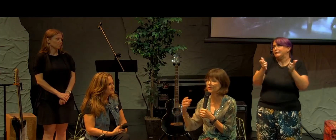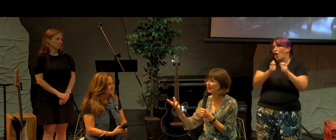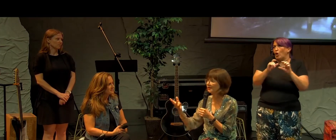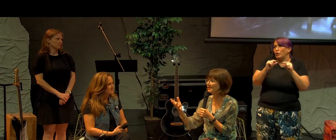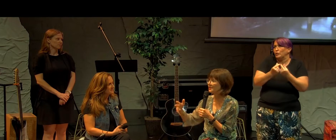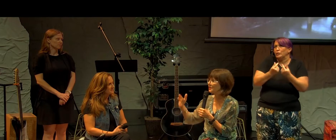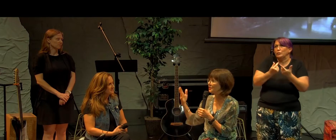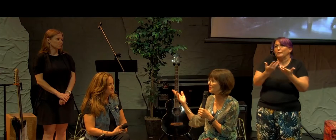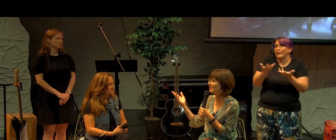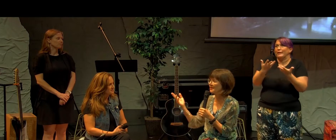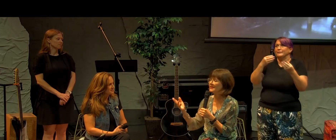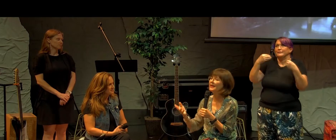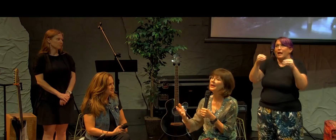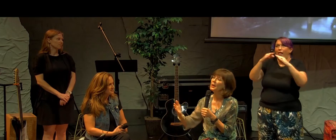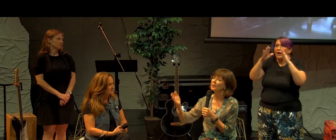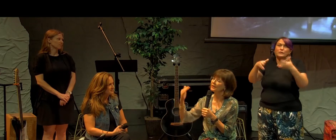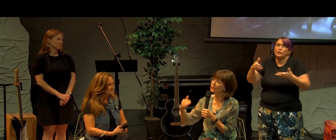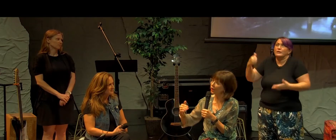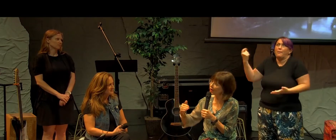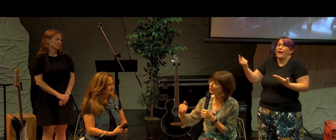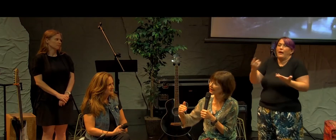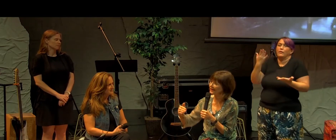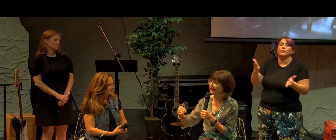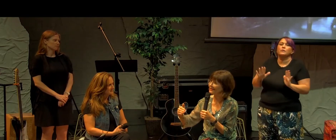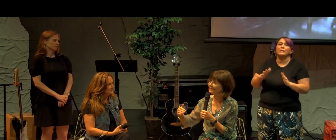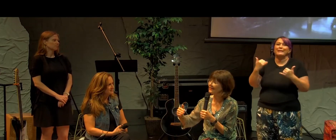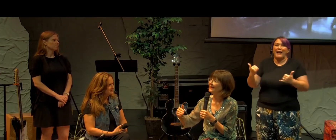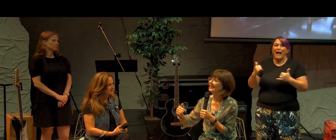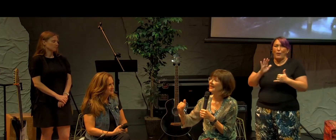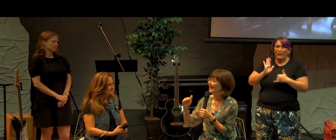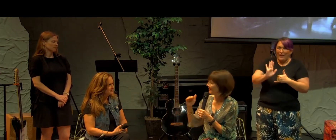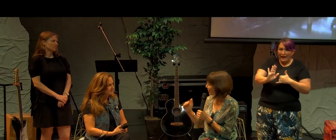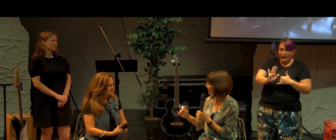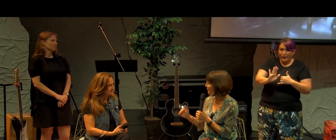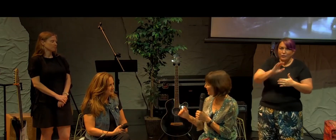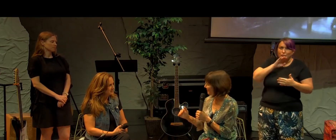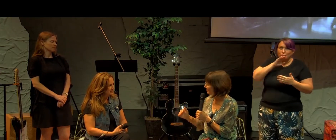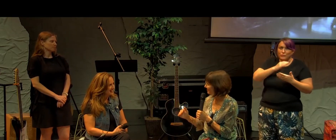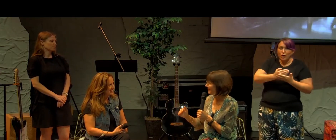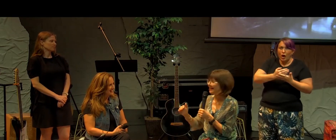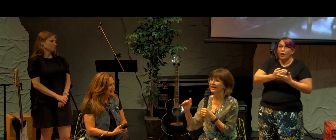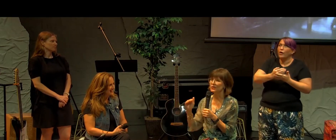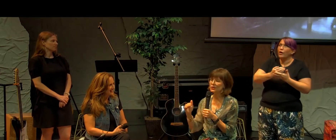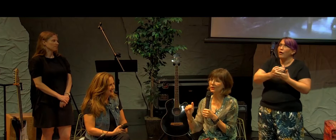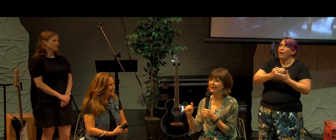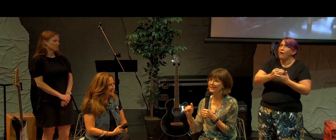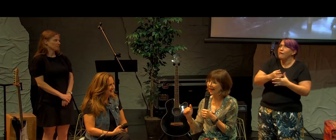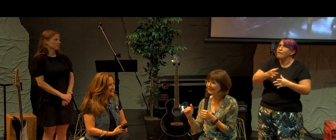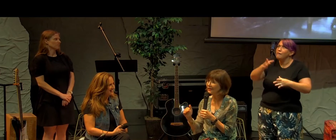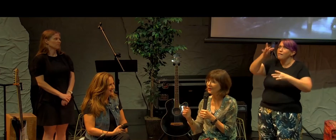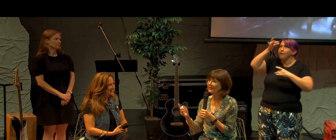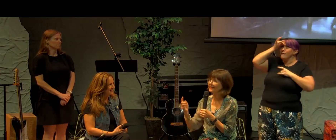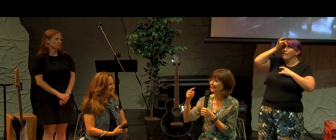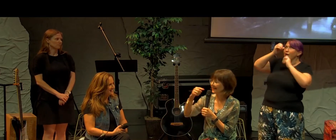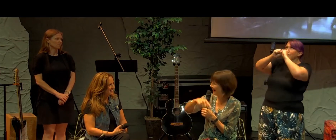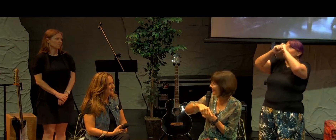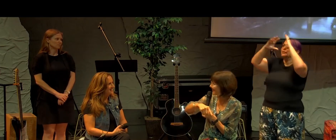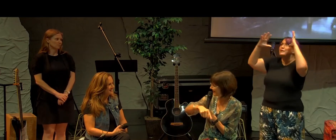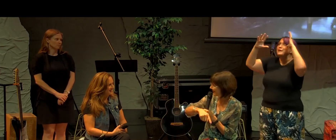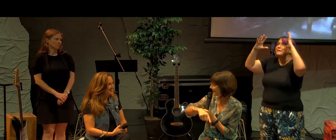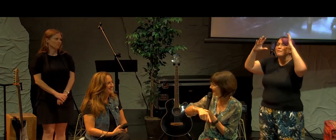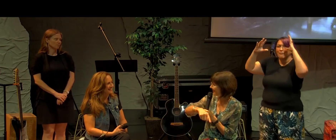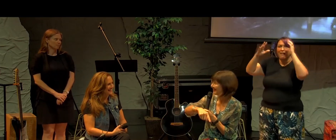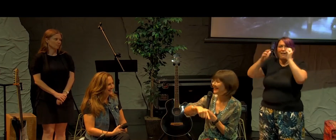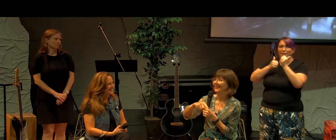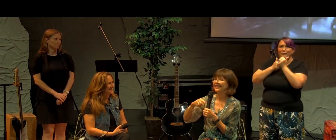They're in real estate or they're doing something else. But their daughter right now caught the dream and is doing exactly what Leanne